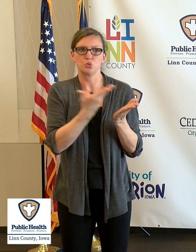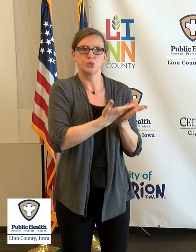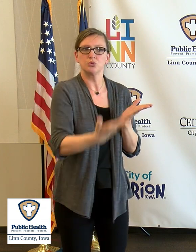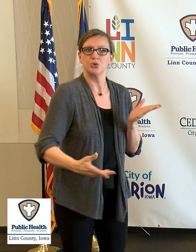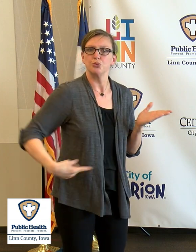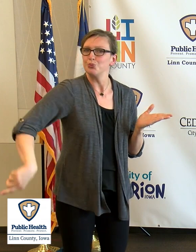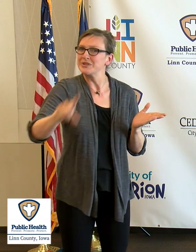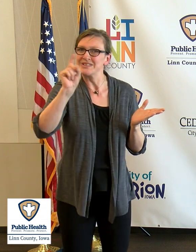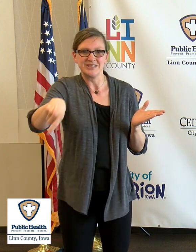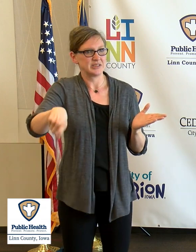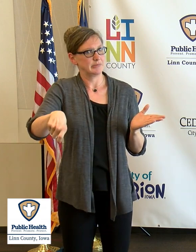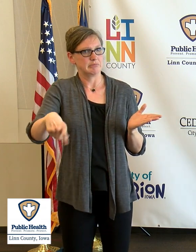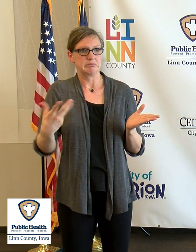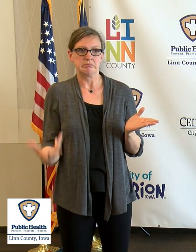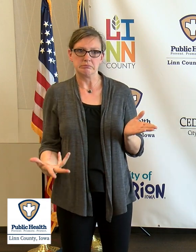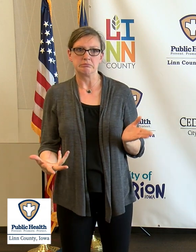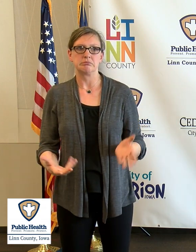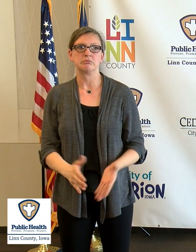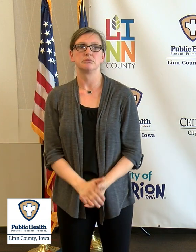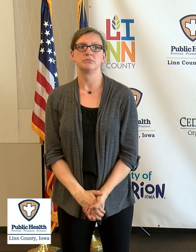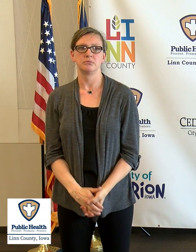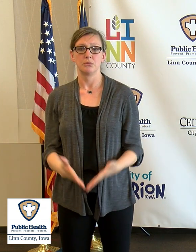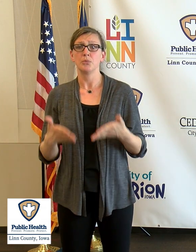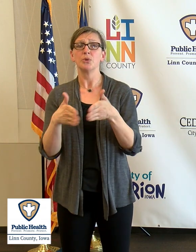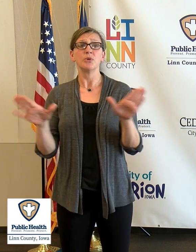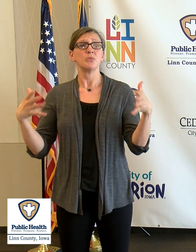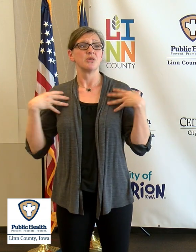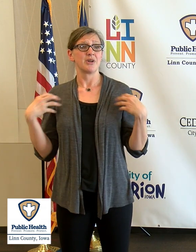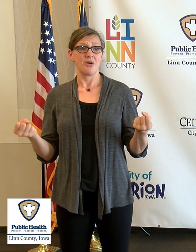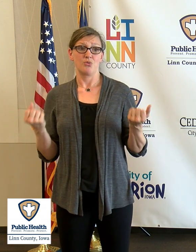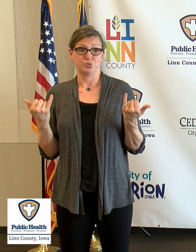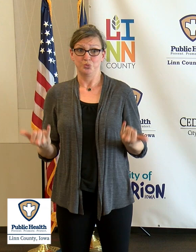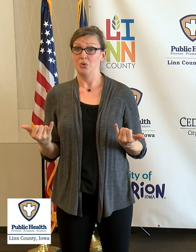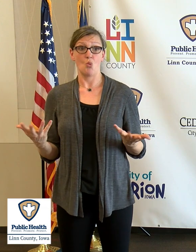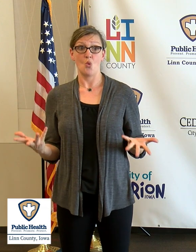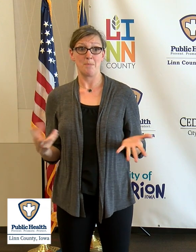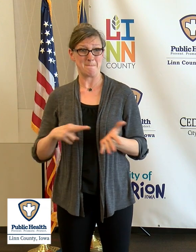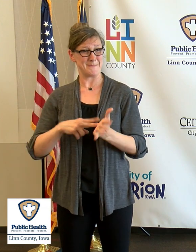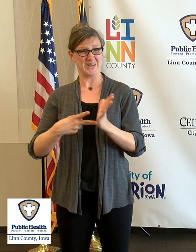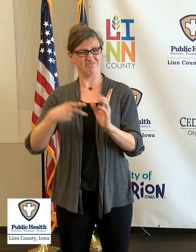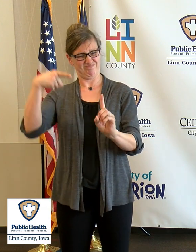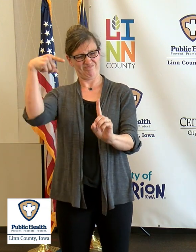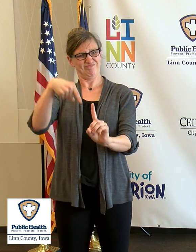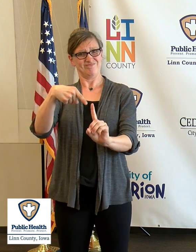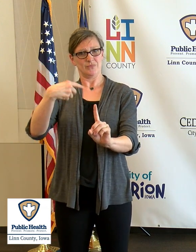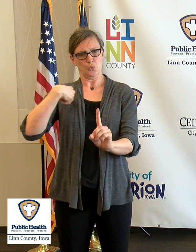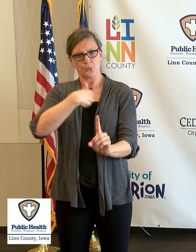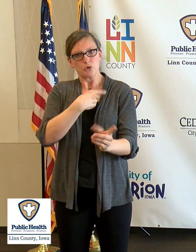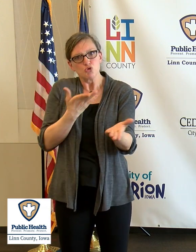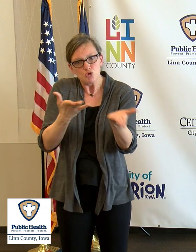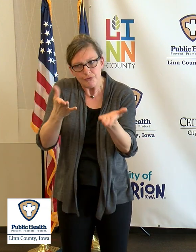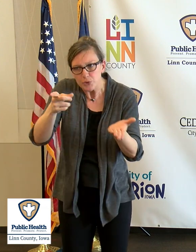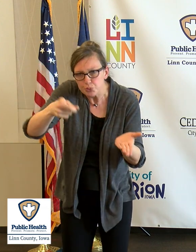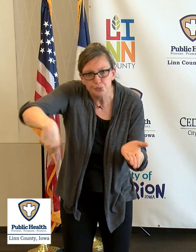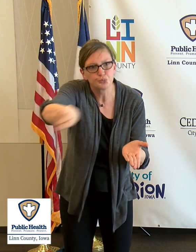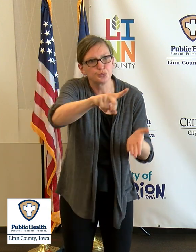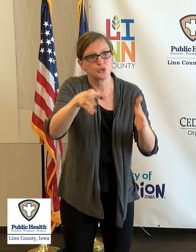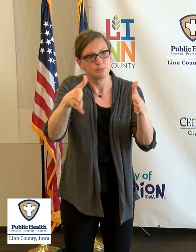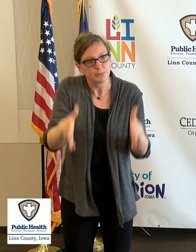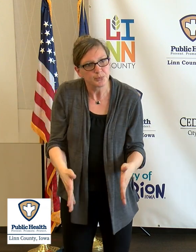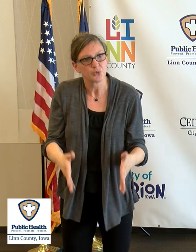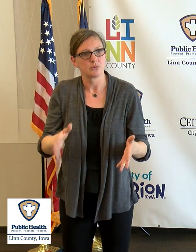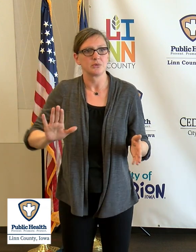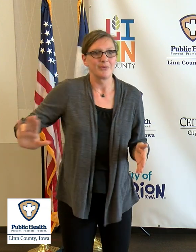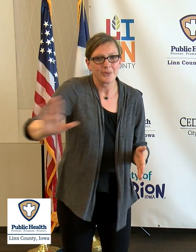Public health professionals are servants to the public. Protecting the health and safety of Linn County is our primary